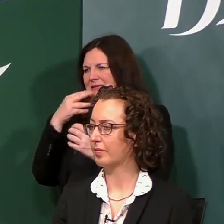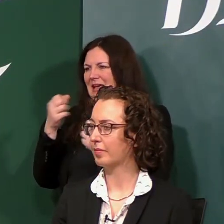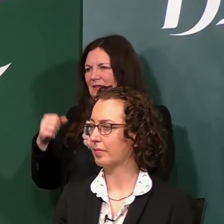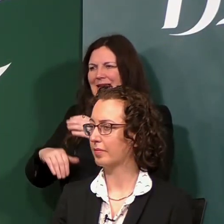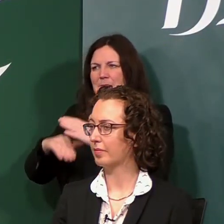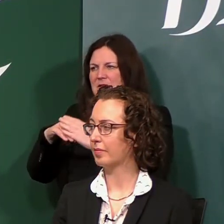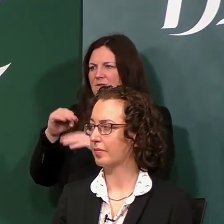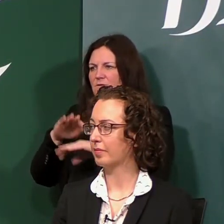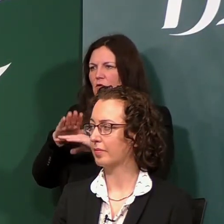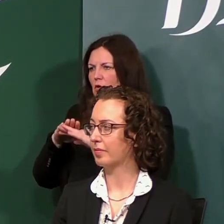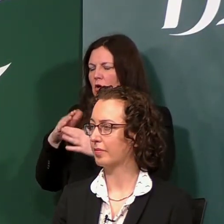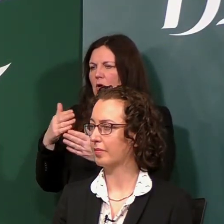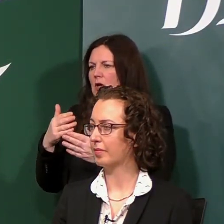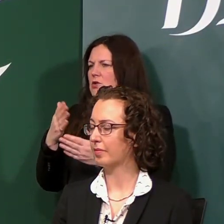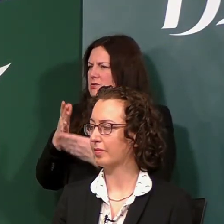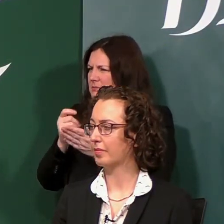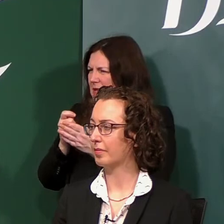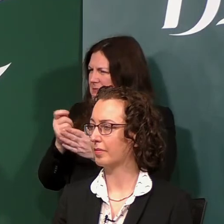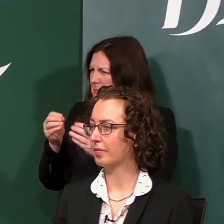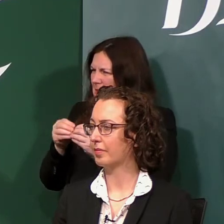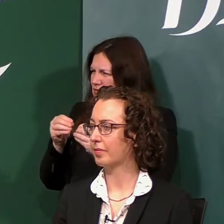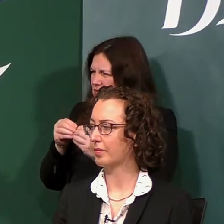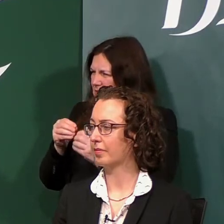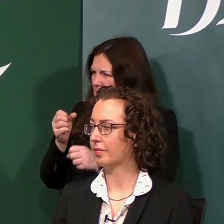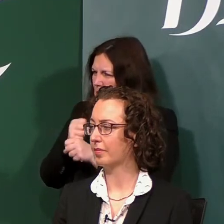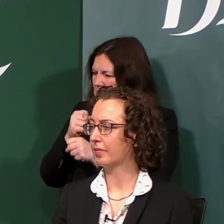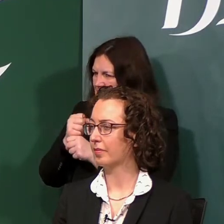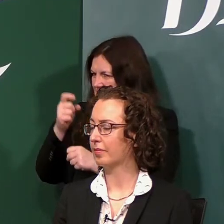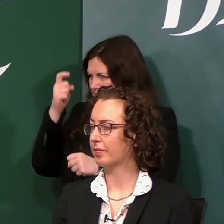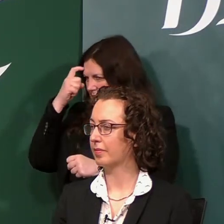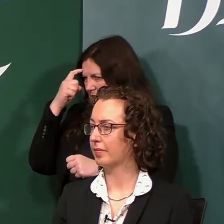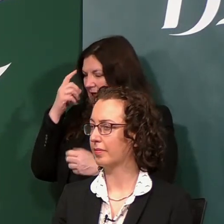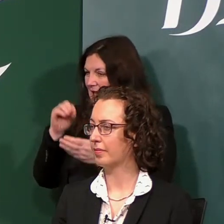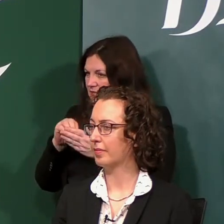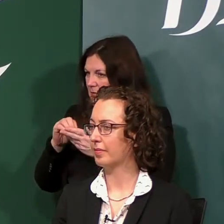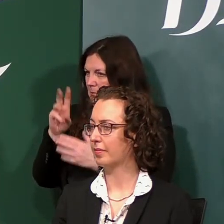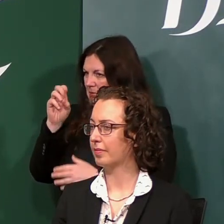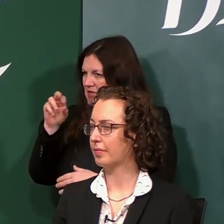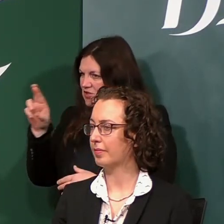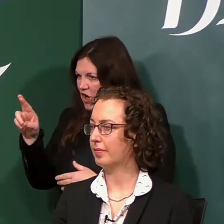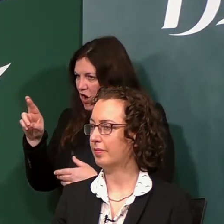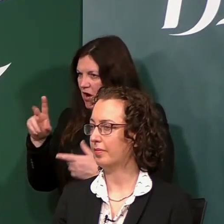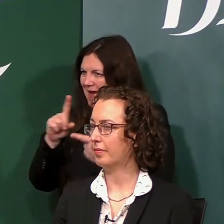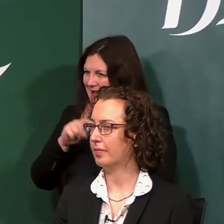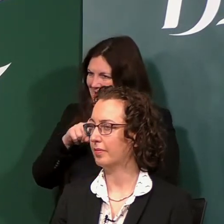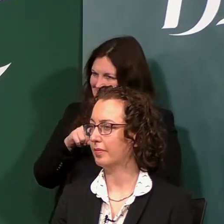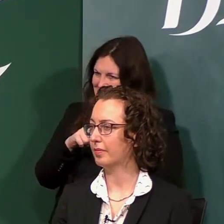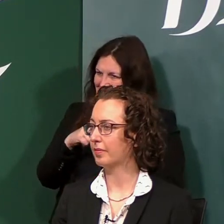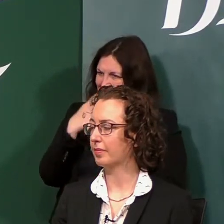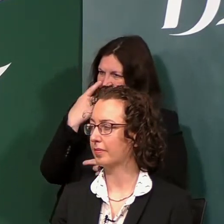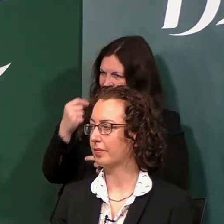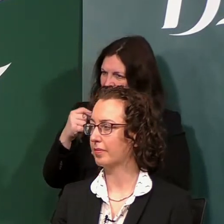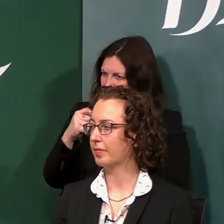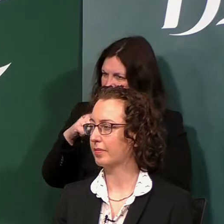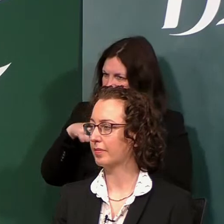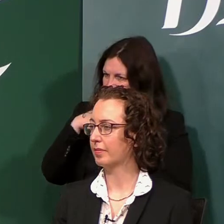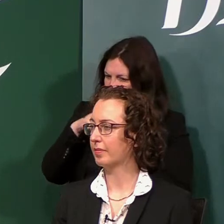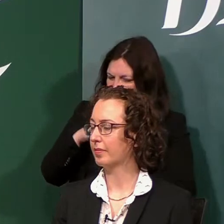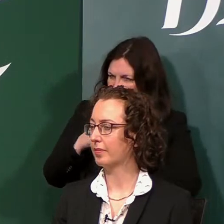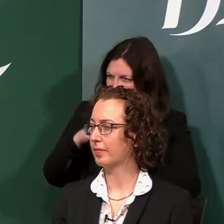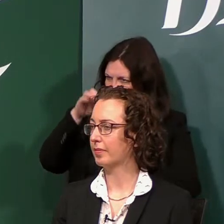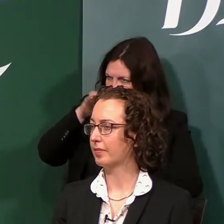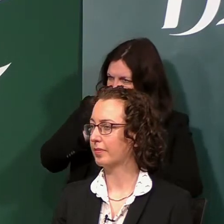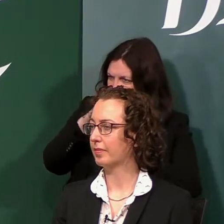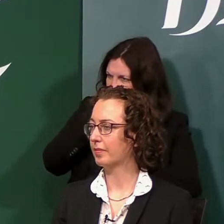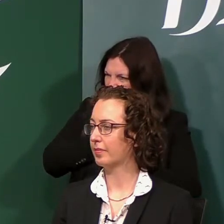system in terms of what's sensible. And I've mentioned, jointly between our PCR and antigen at the moment, that's over 350,000, and we plan to grow PCR again